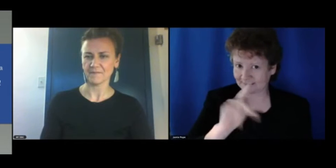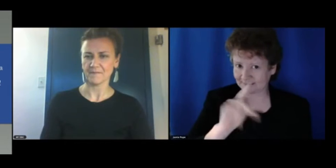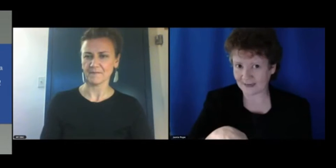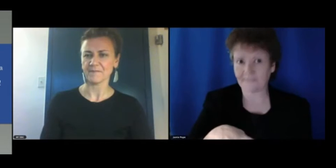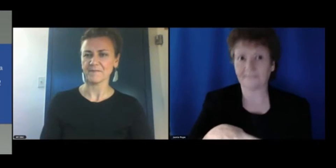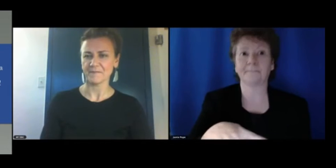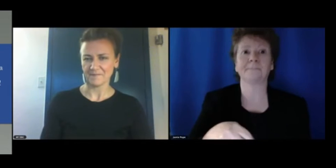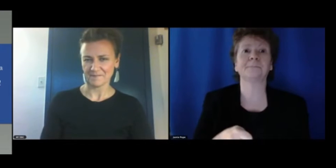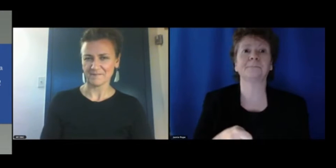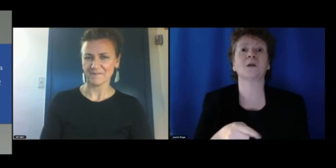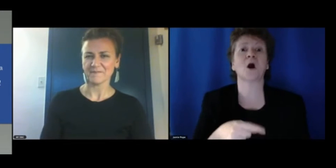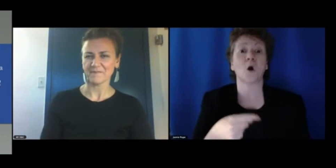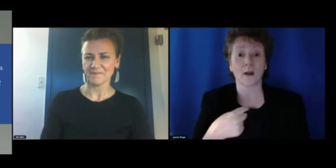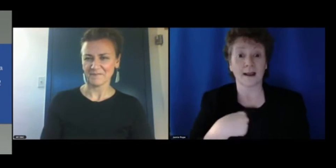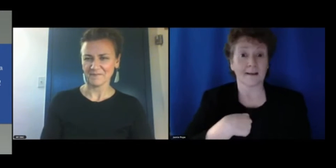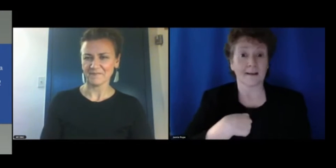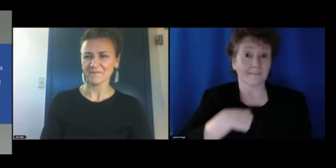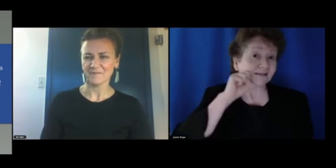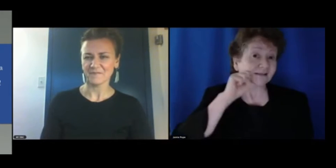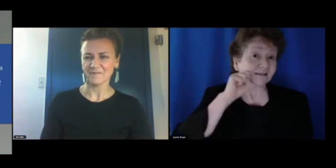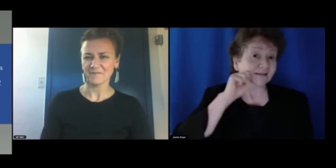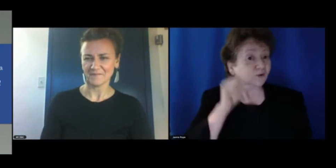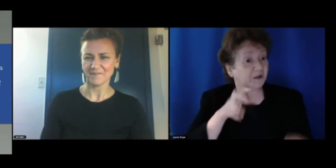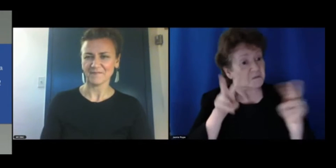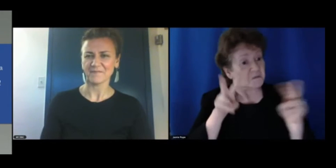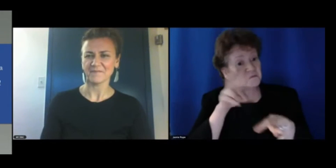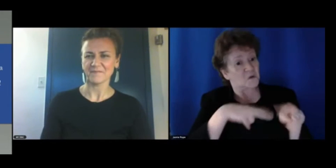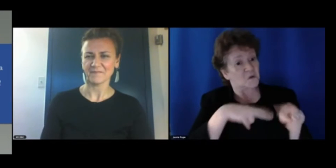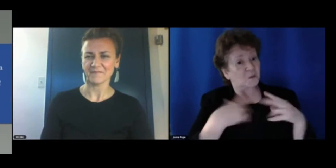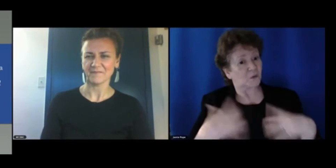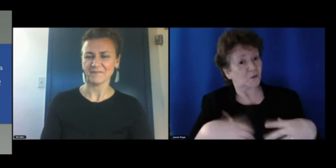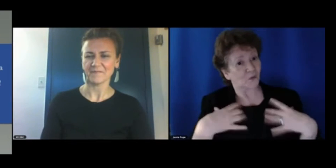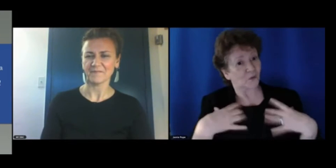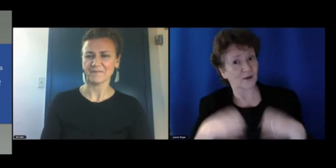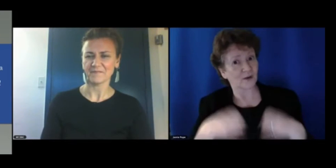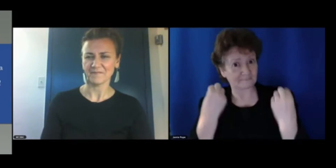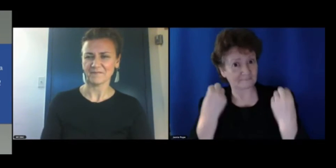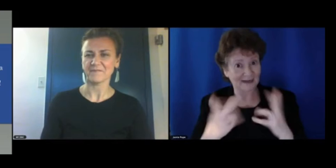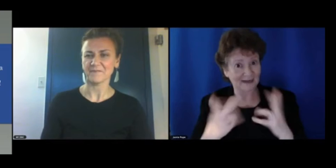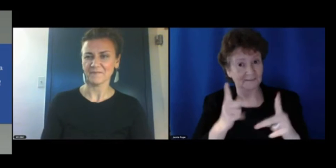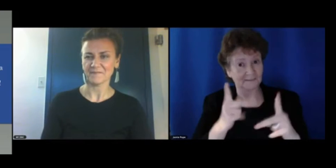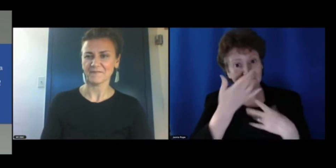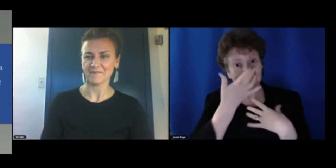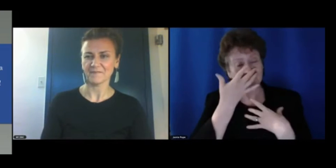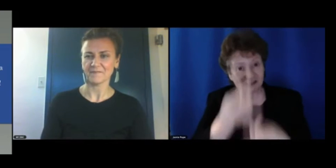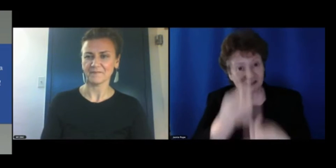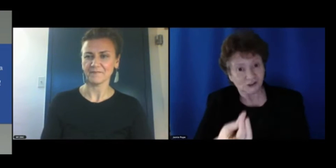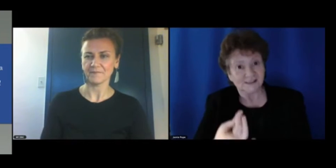And we're trying to advertise for deafblind tips.